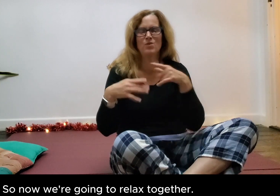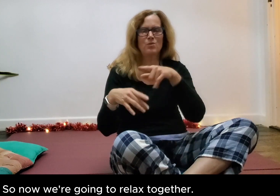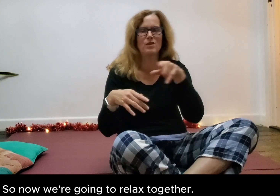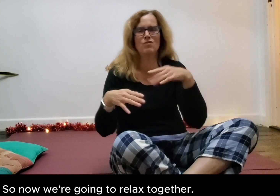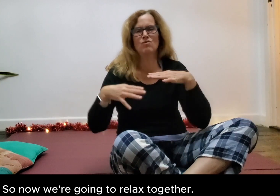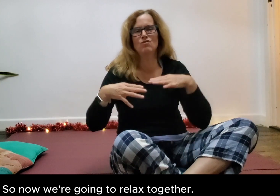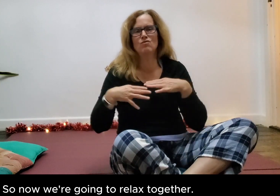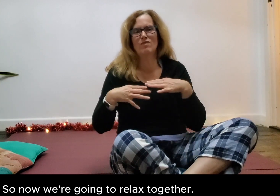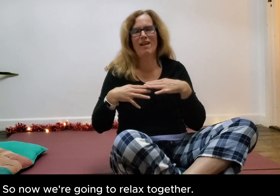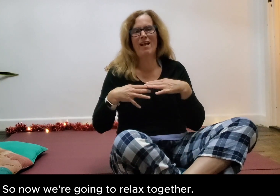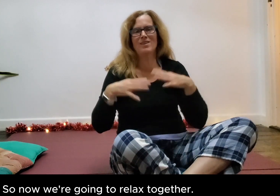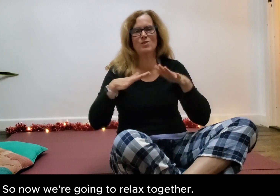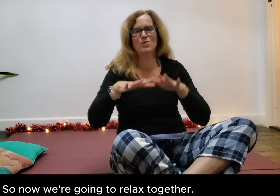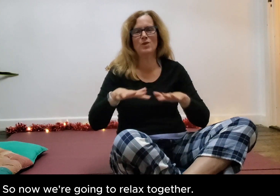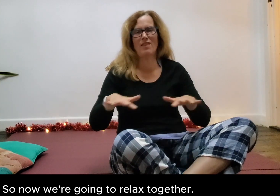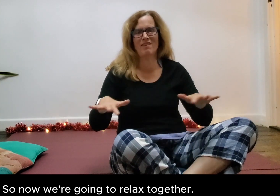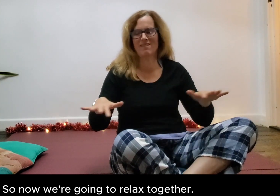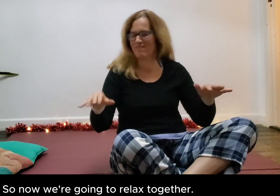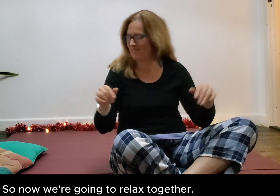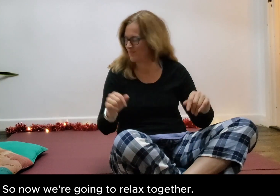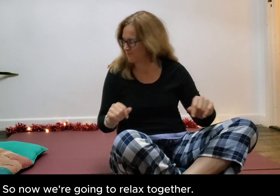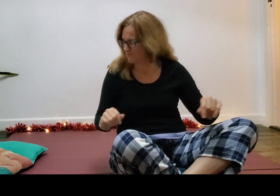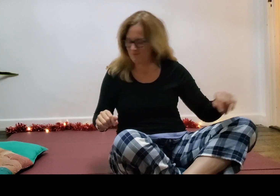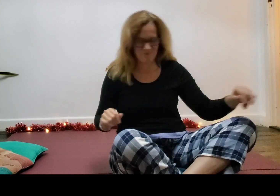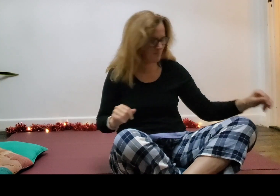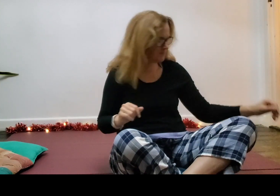So now we're going to relax together.